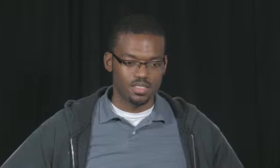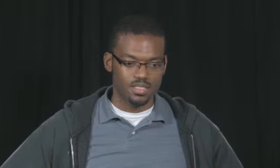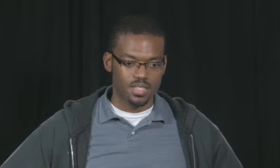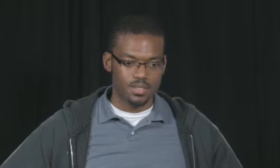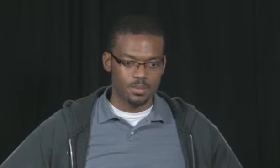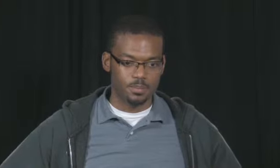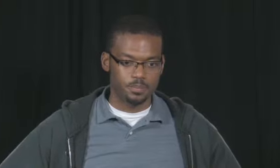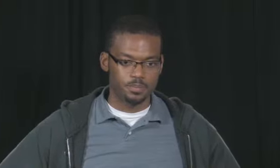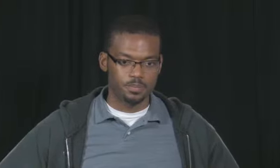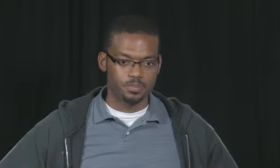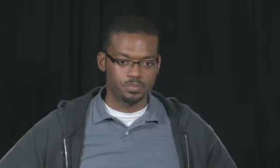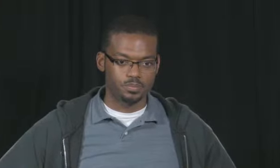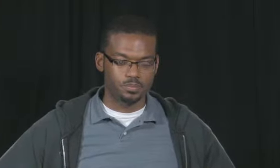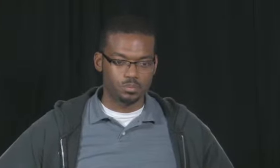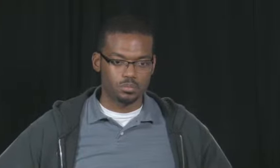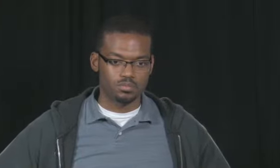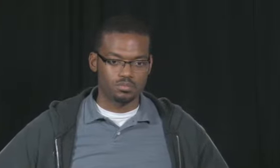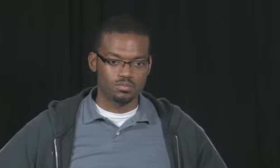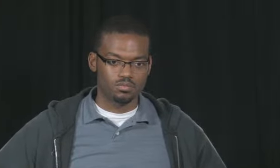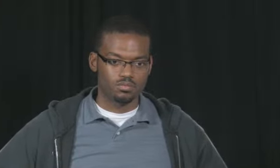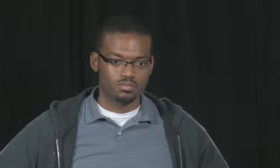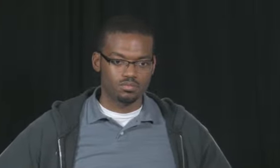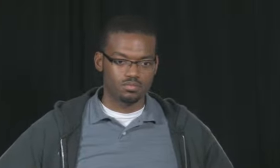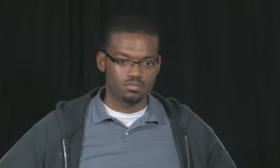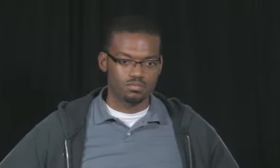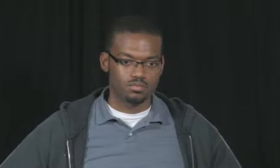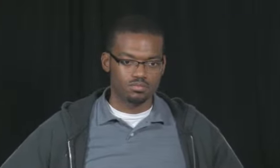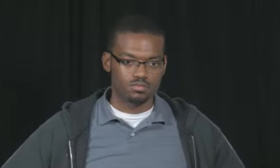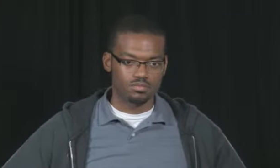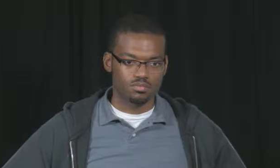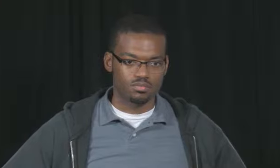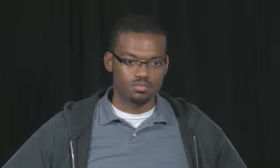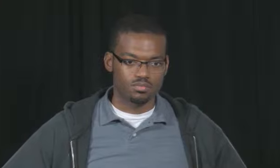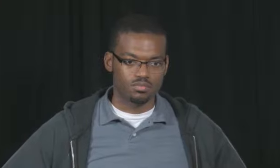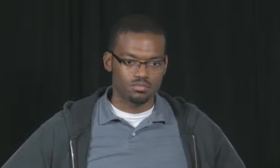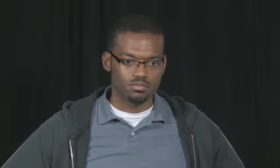Okay. It's sounding a little. This last go through, I want to stop you because it was sounding a little